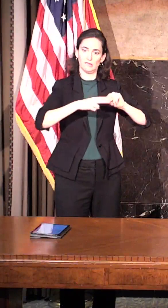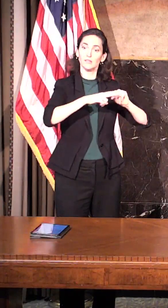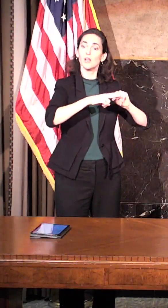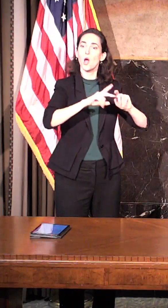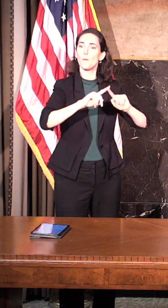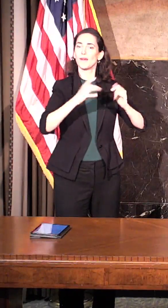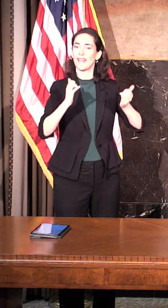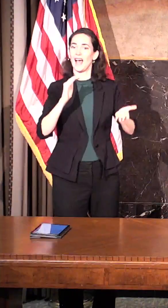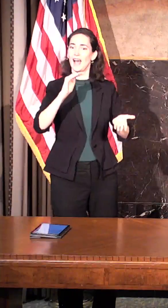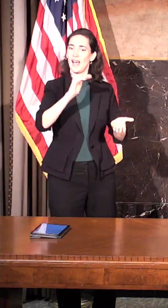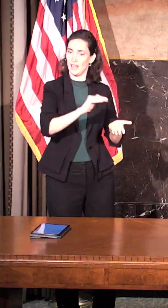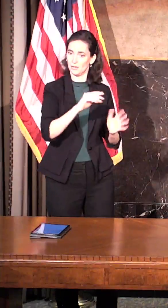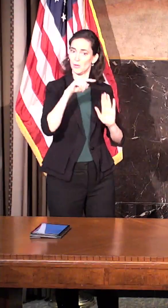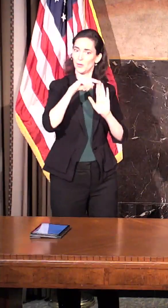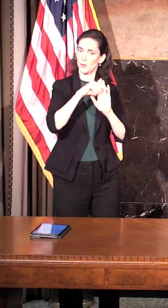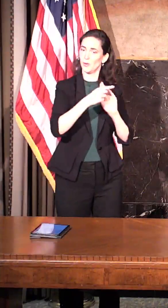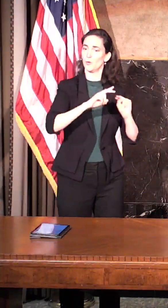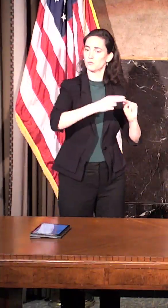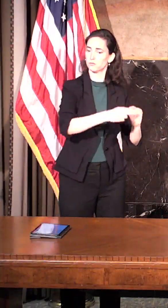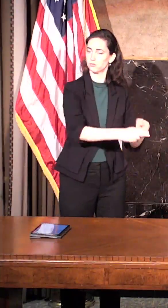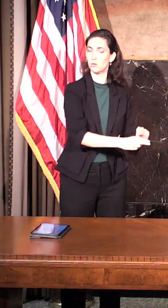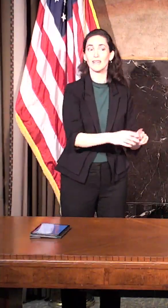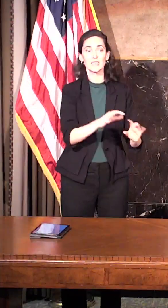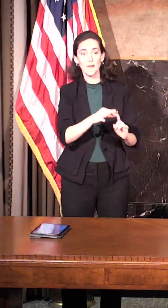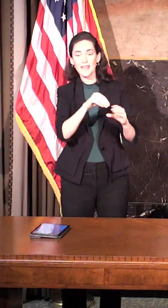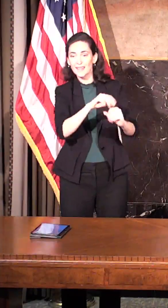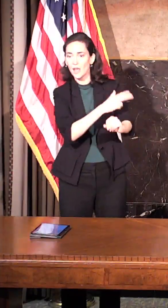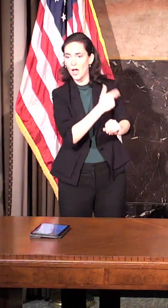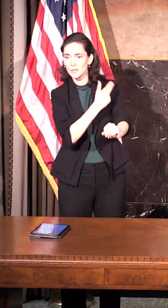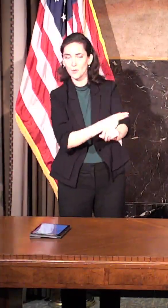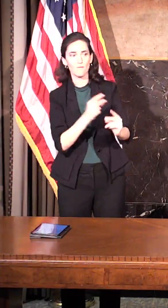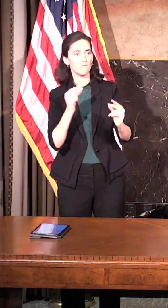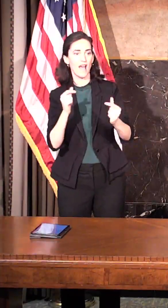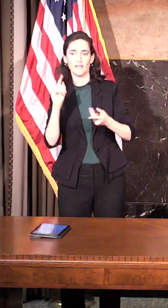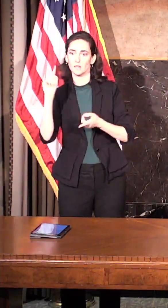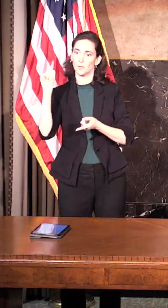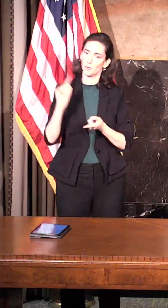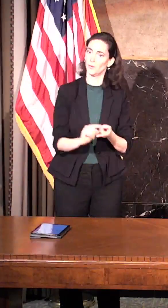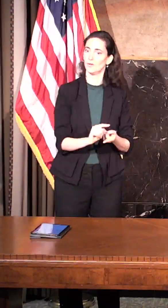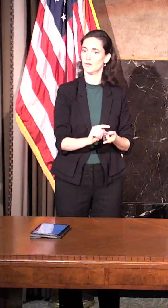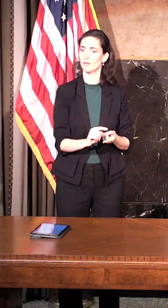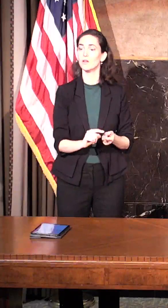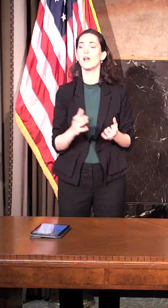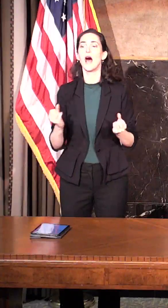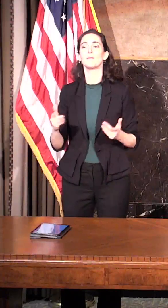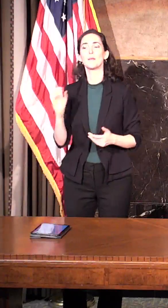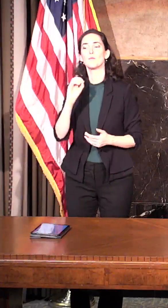hospital numbers, we're going down impressively. Percent positivity this